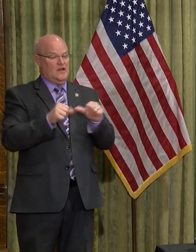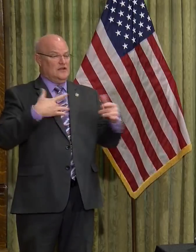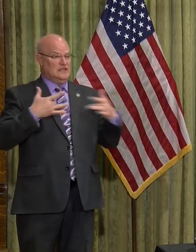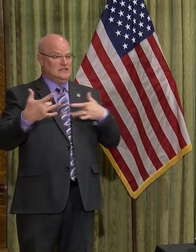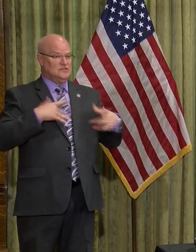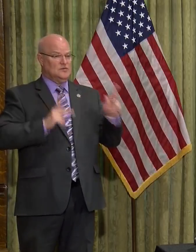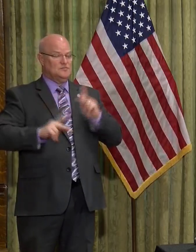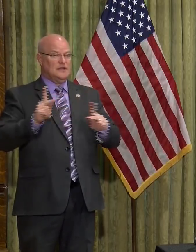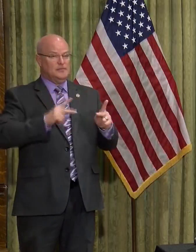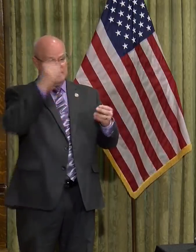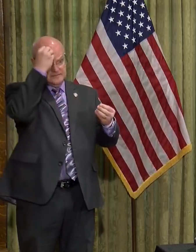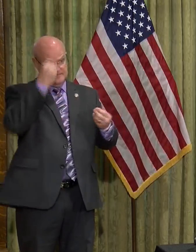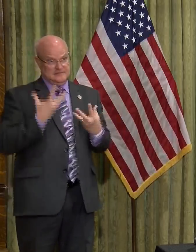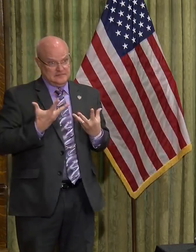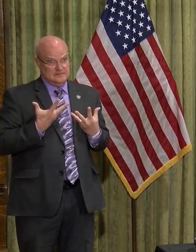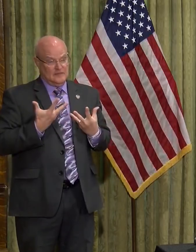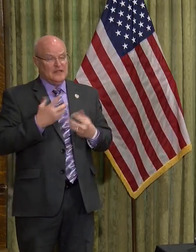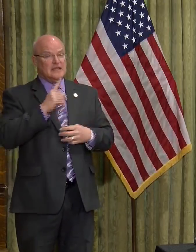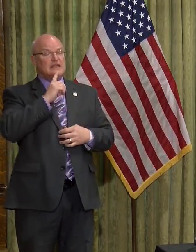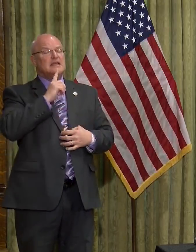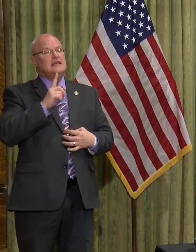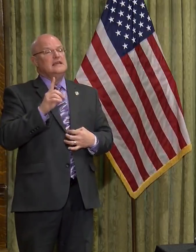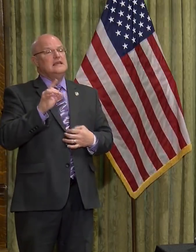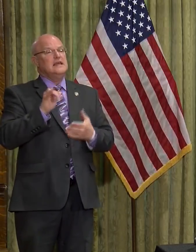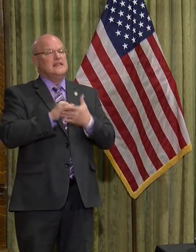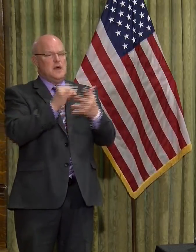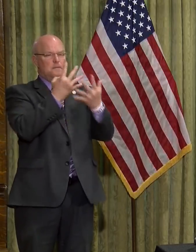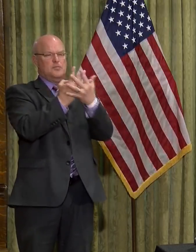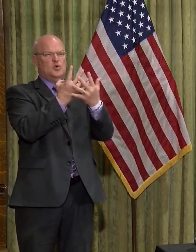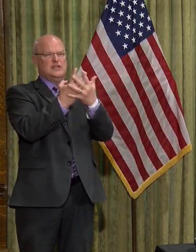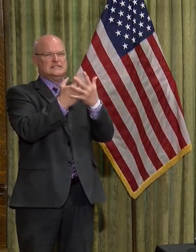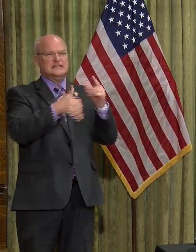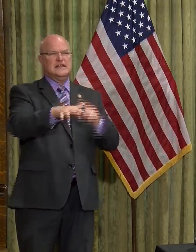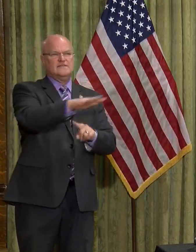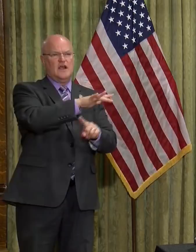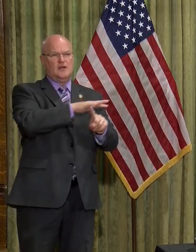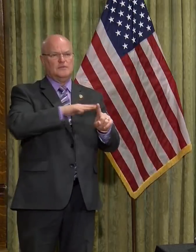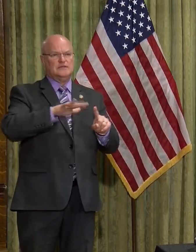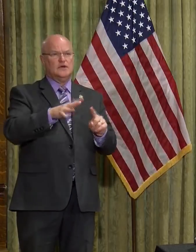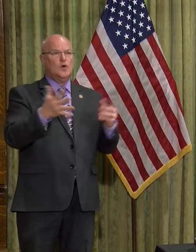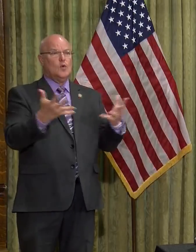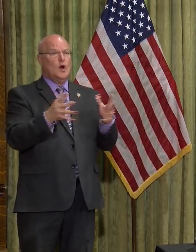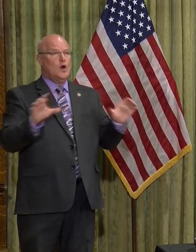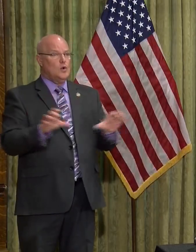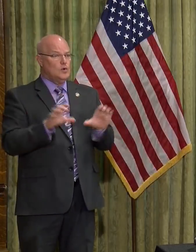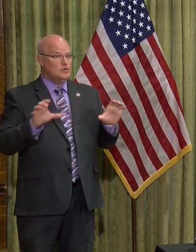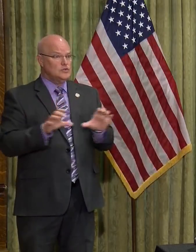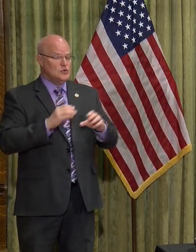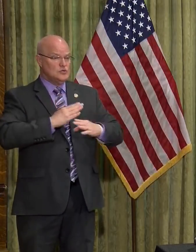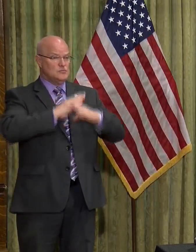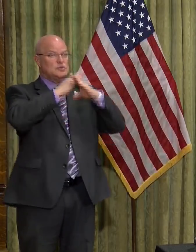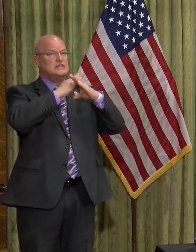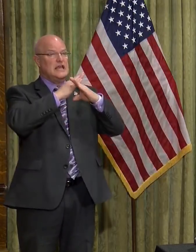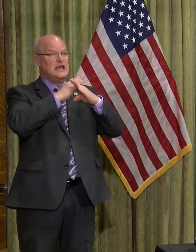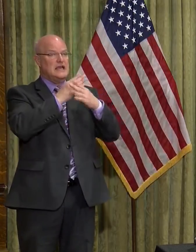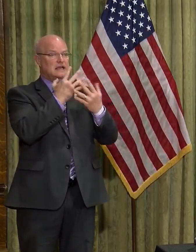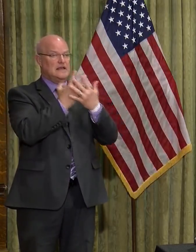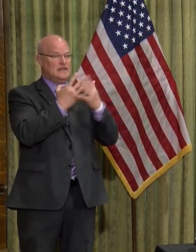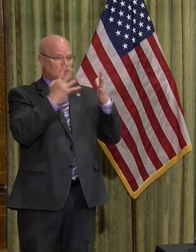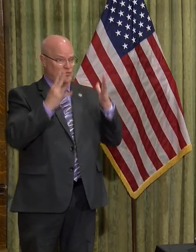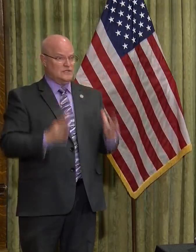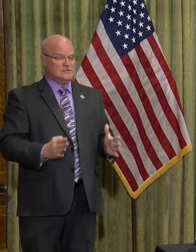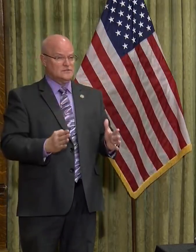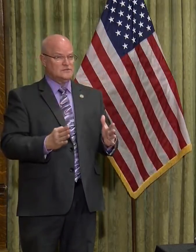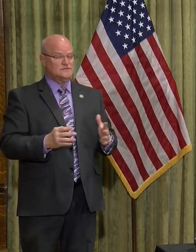have expressed to me is the prison environment and what we're doing to protect those that